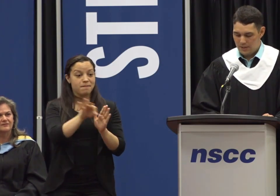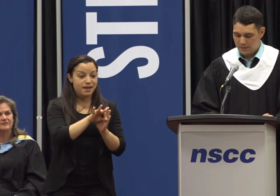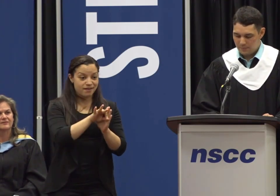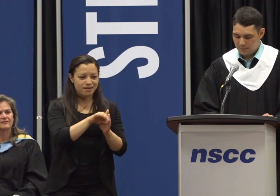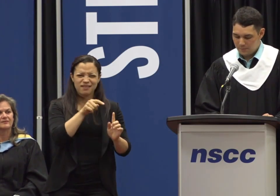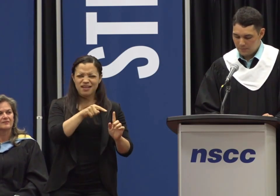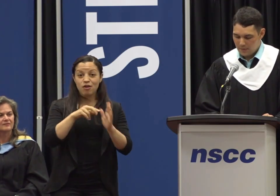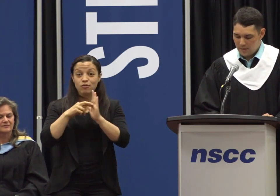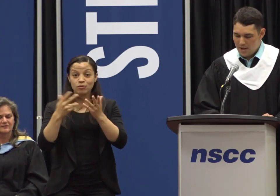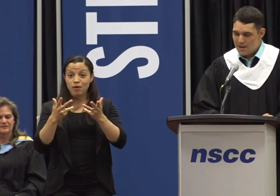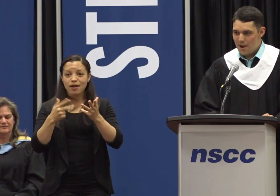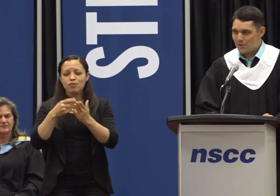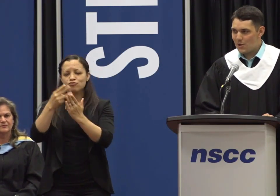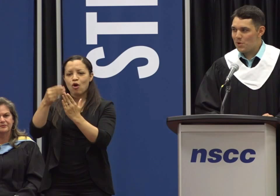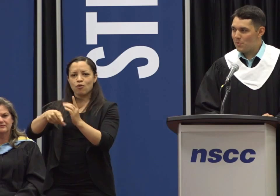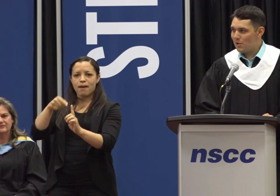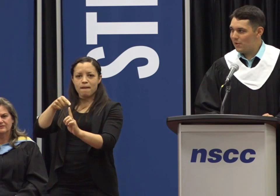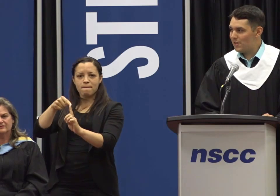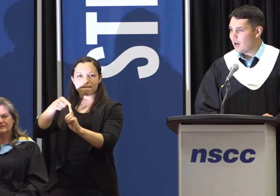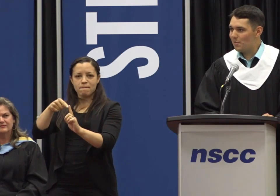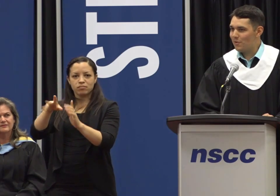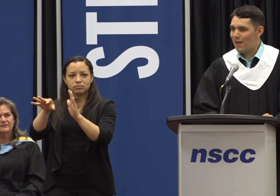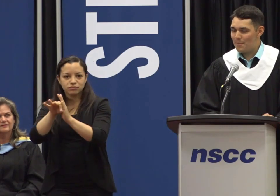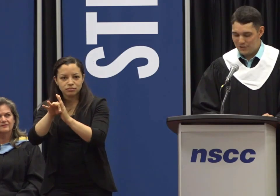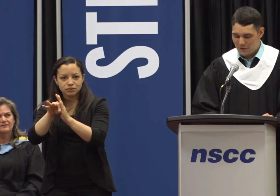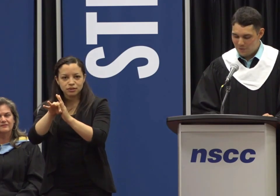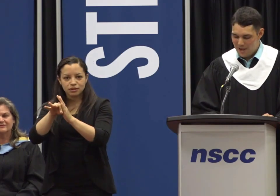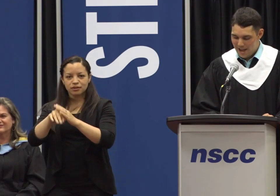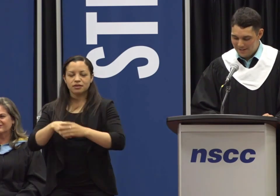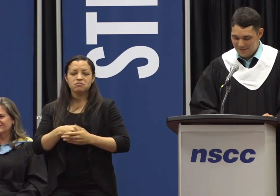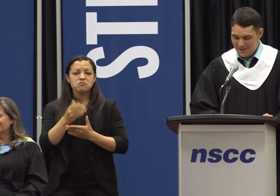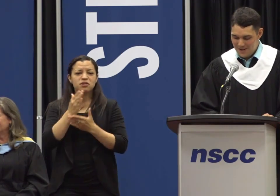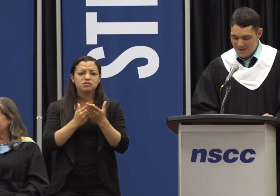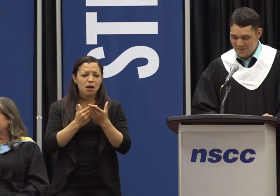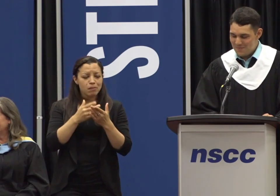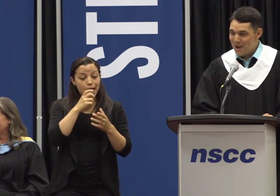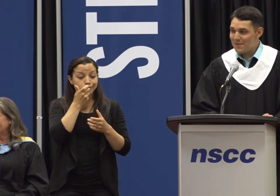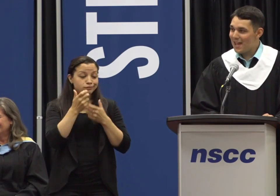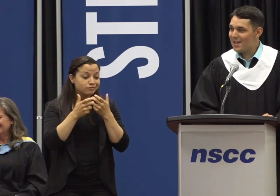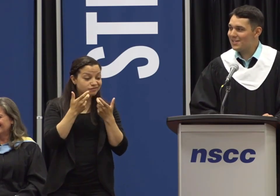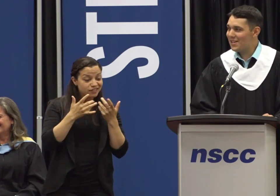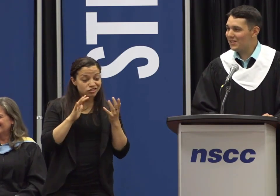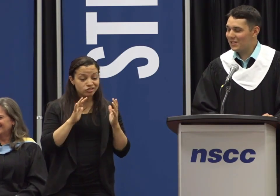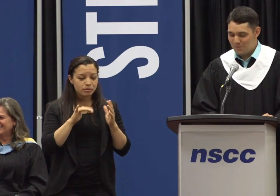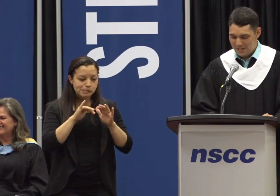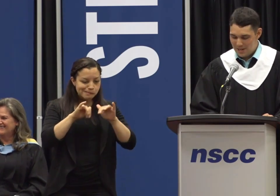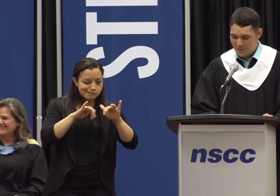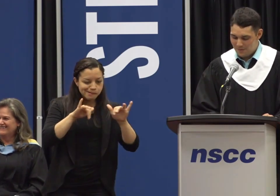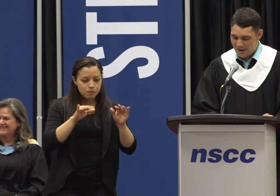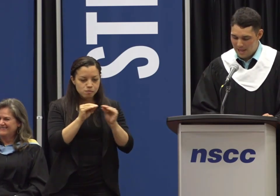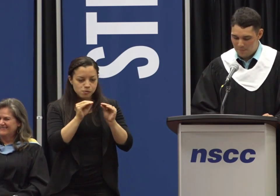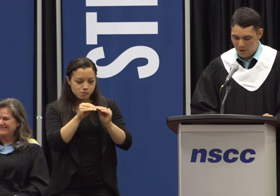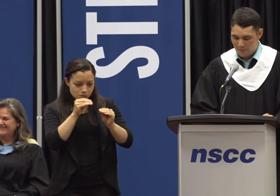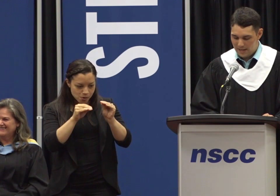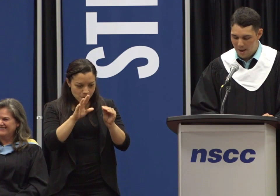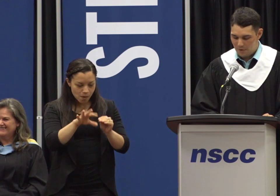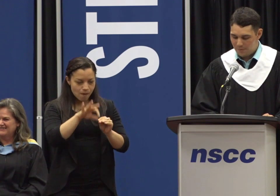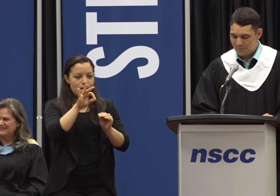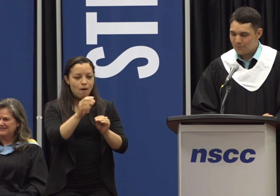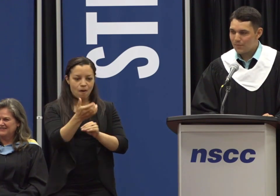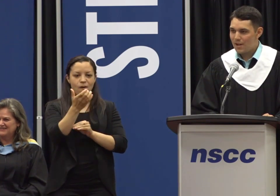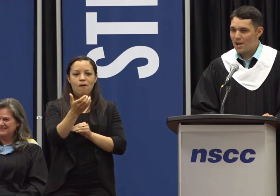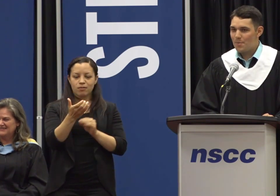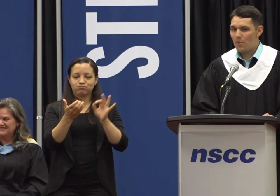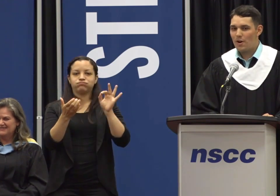program choice. Now, some people have eaten a couple of apples out of the bag. Maybe they had to dig a little bit deeper to find that perfect